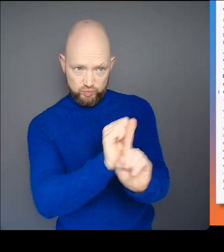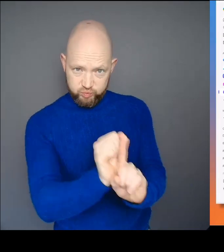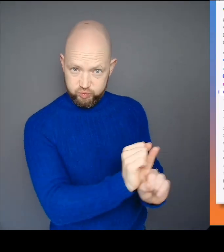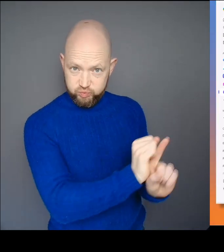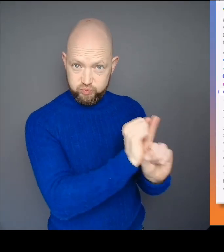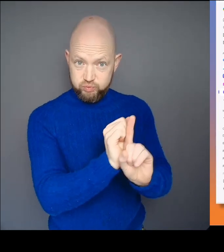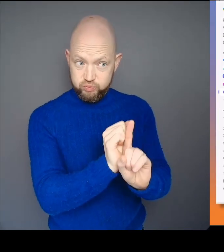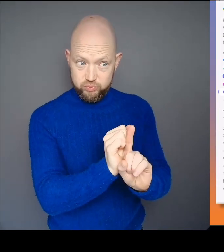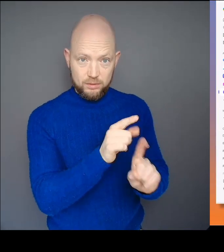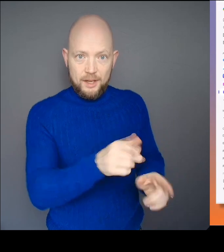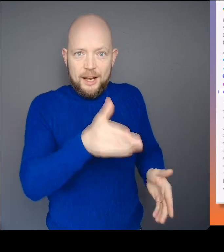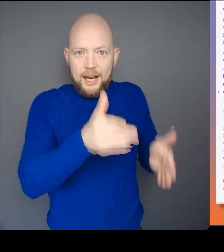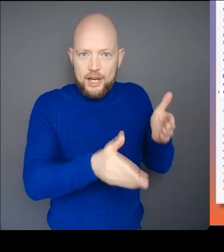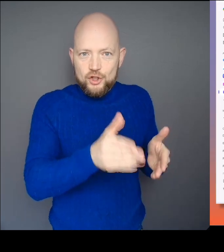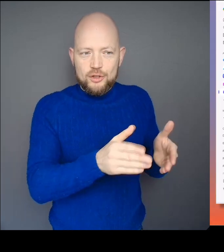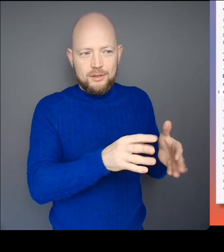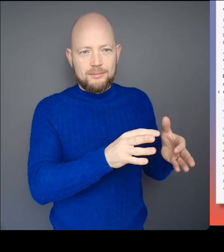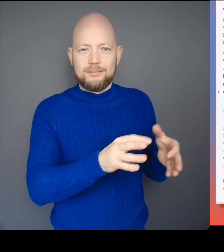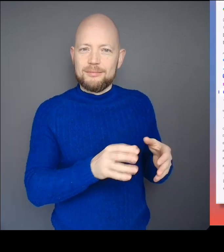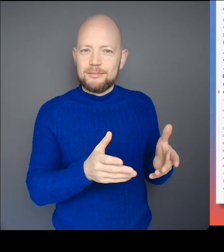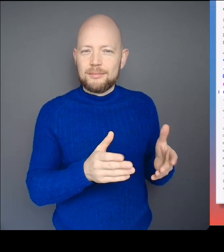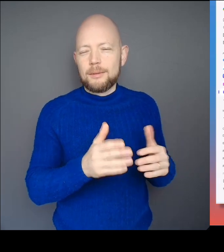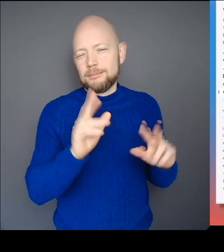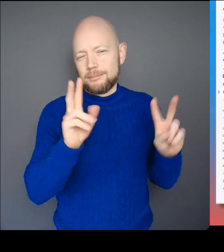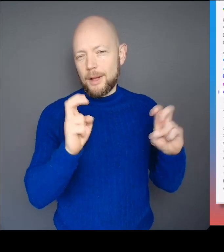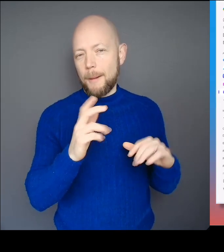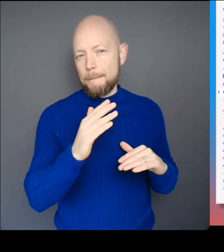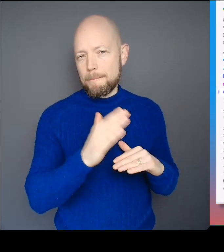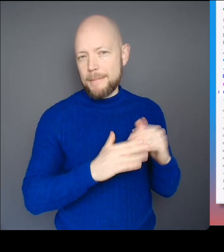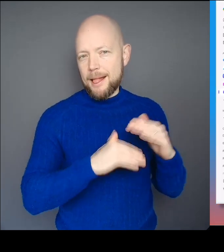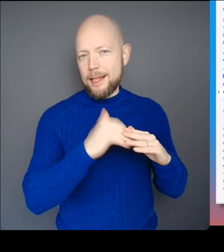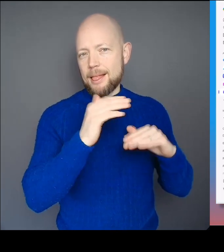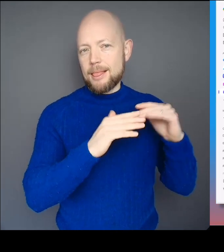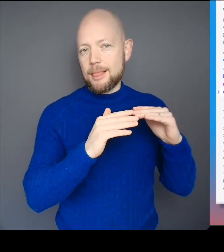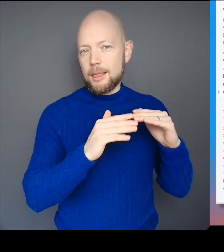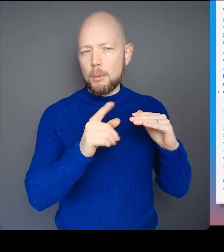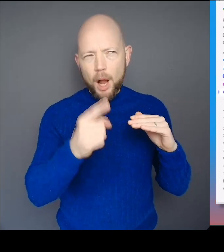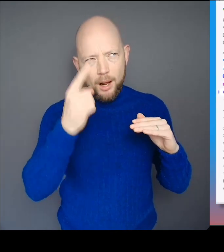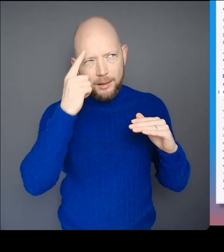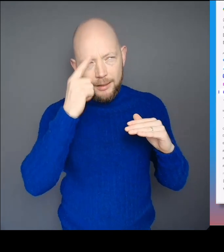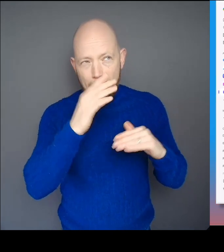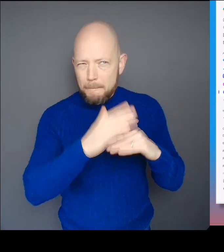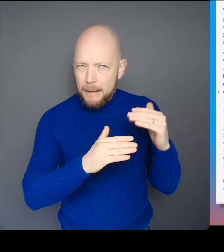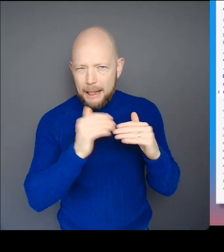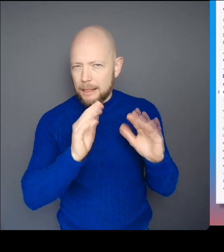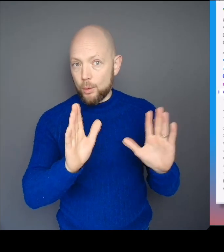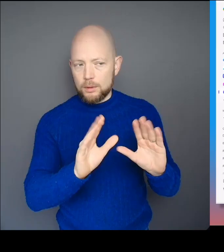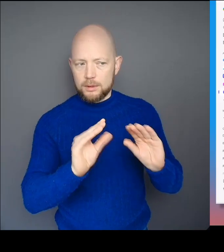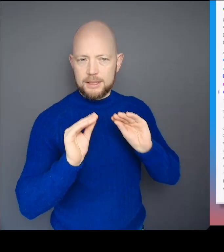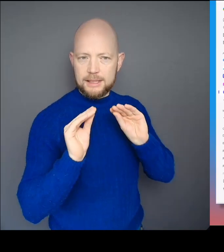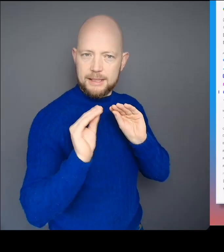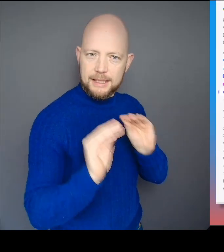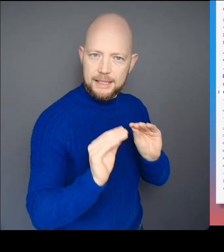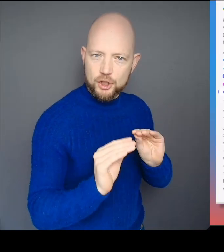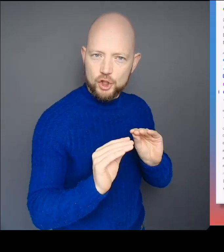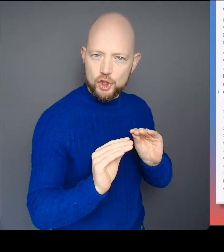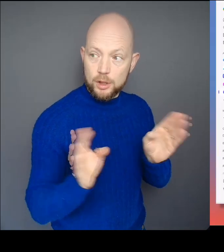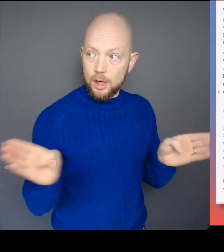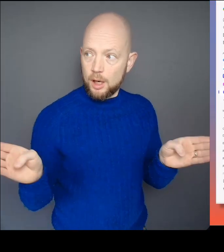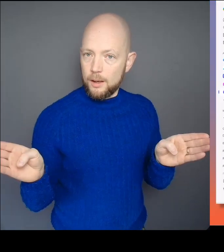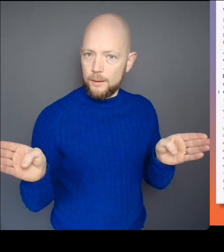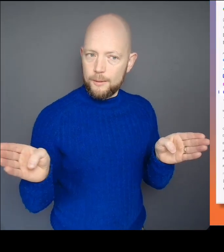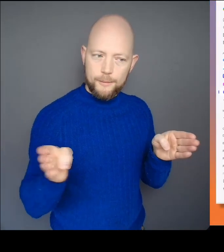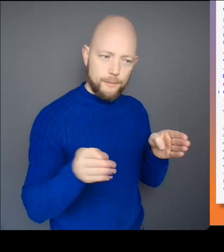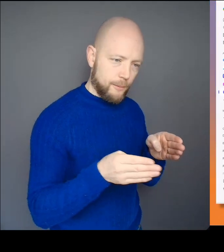do that. So even though this is called building an agent, I want you to think about this actually as a narrowing down of the